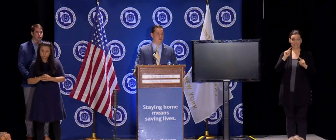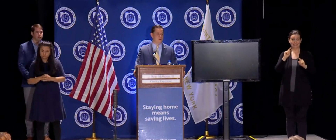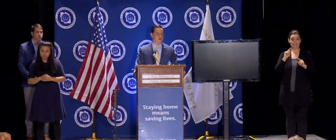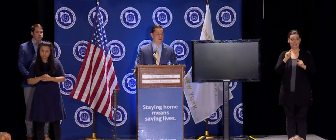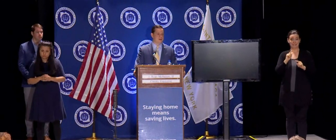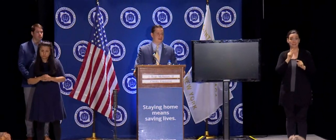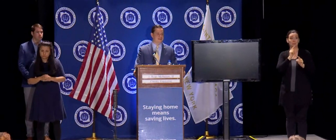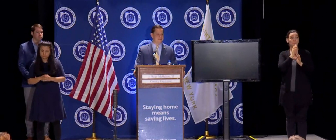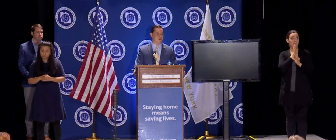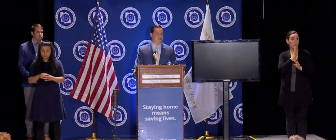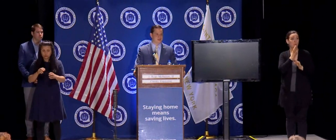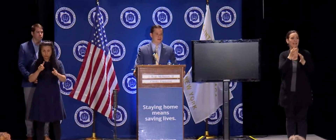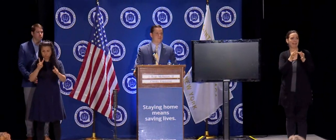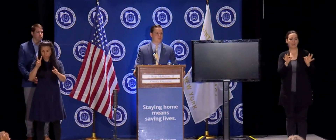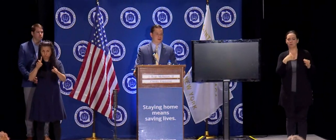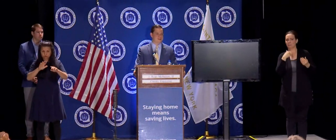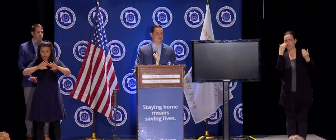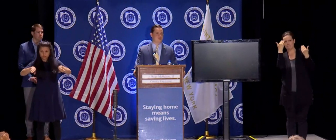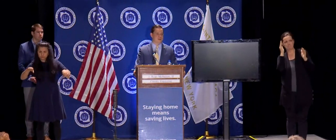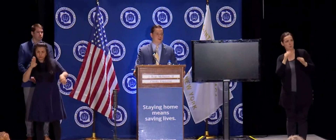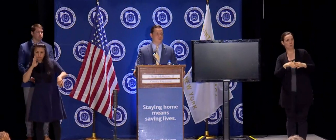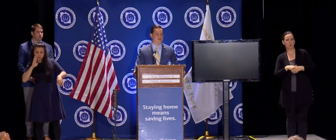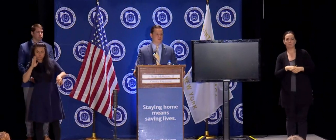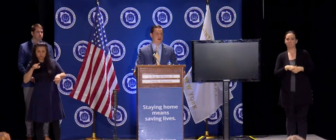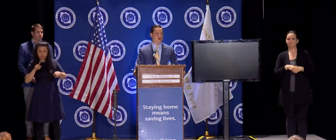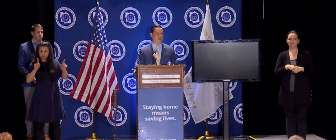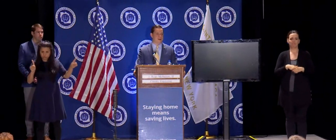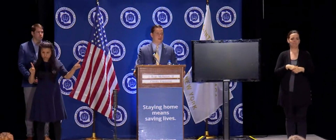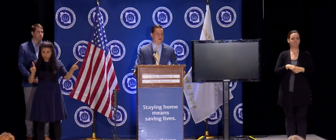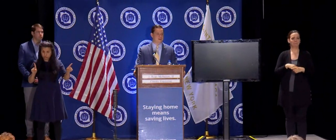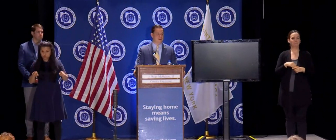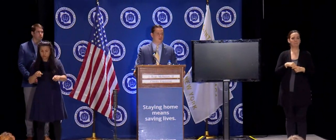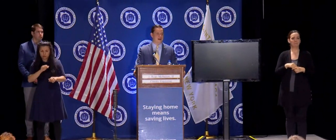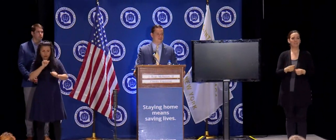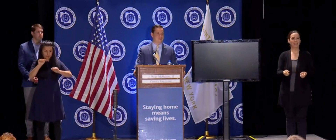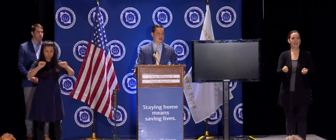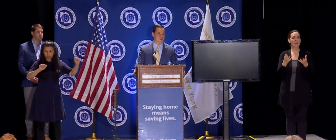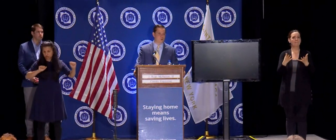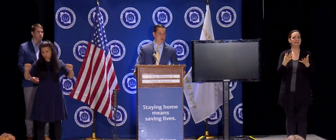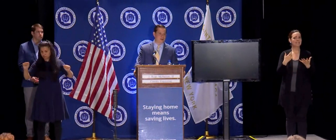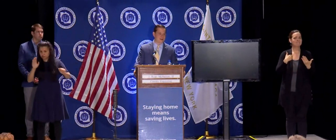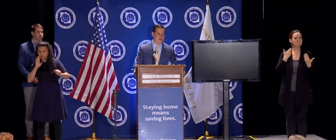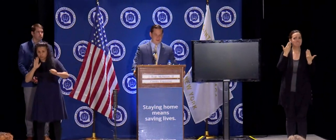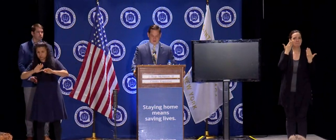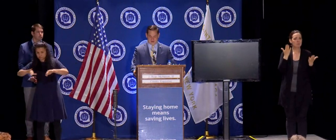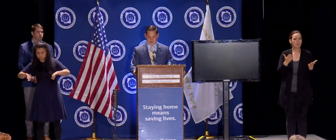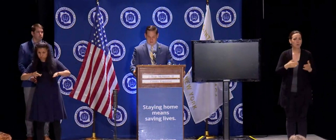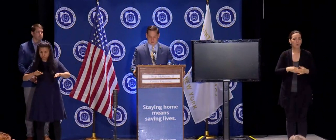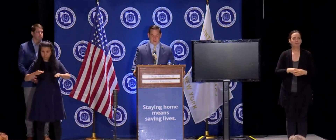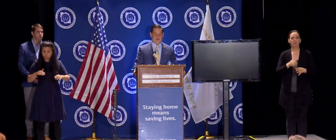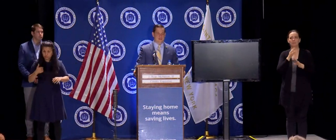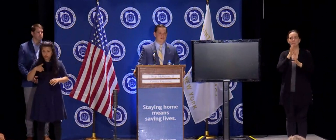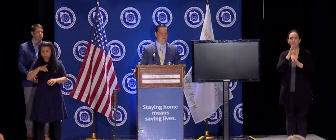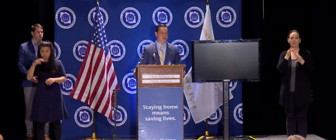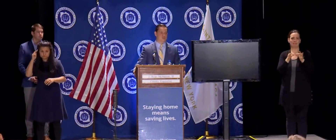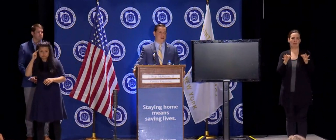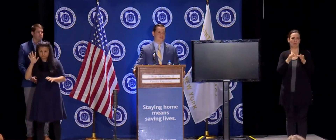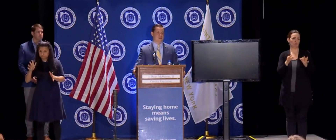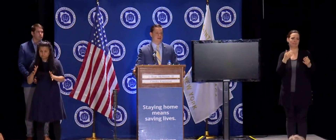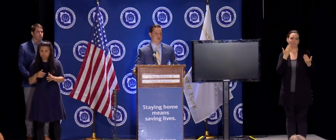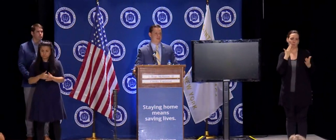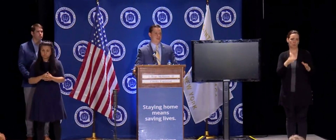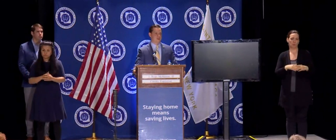room, so that it does get put into different languages. But how many, they will have to tell you, but okay. It is